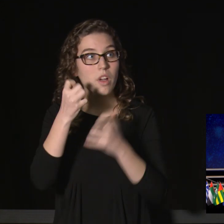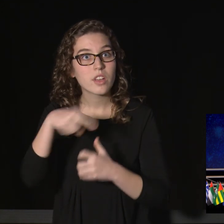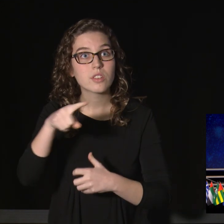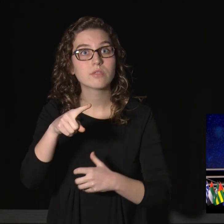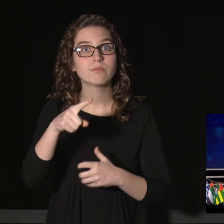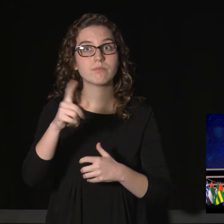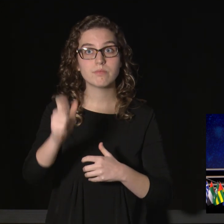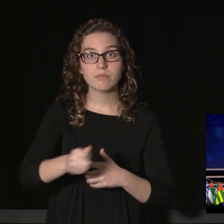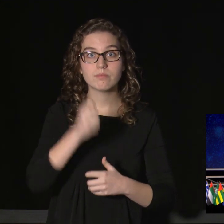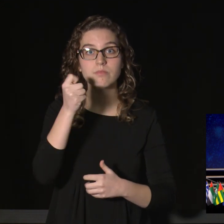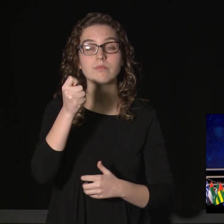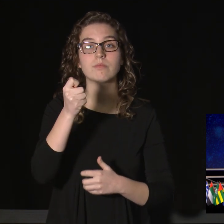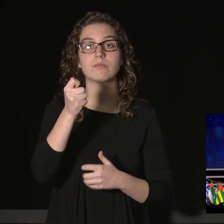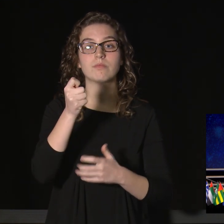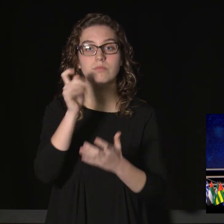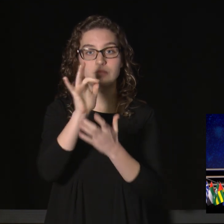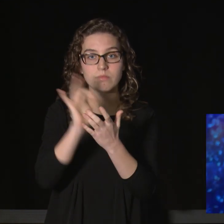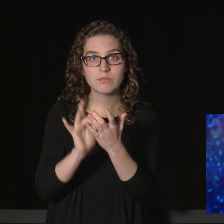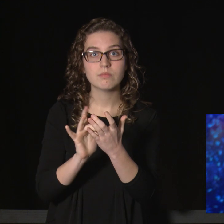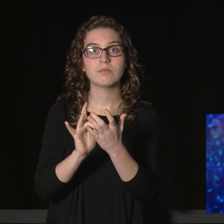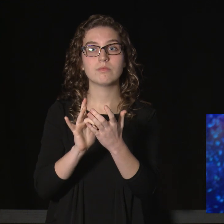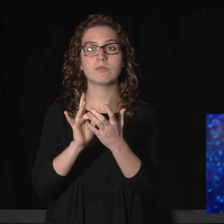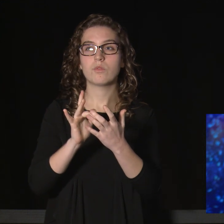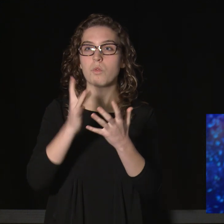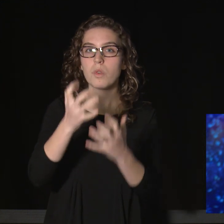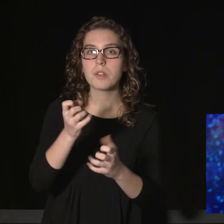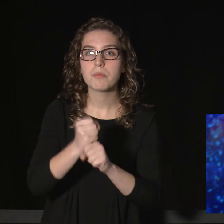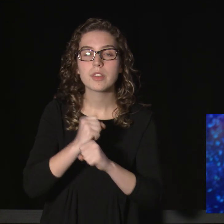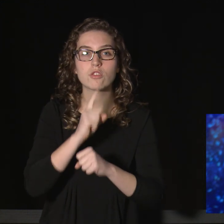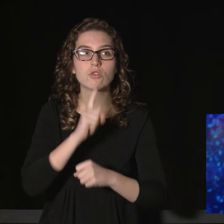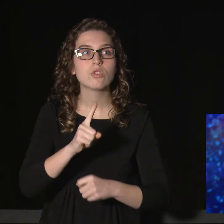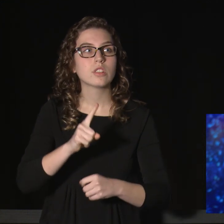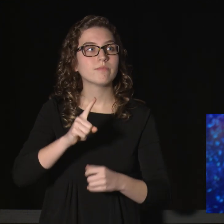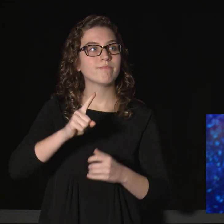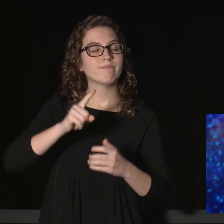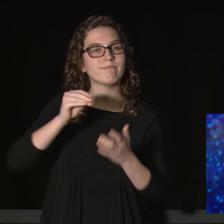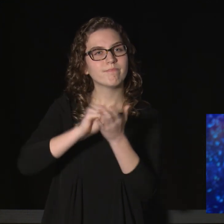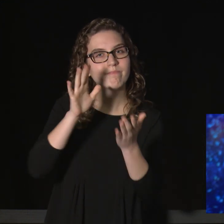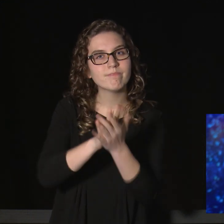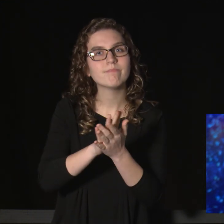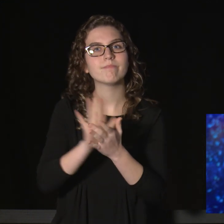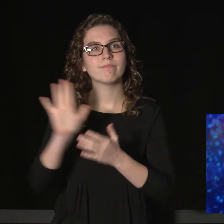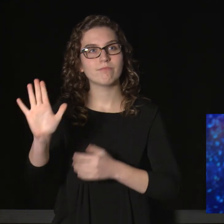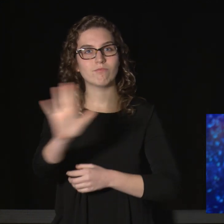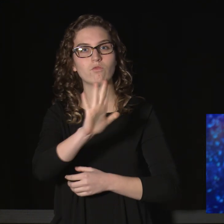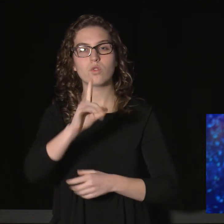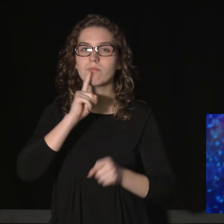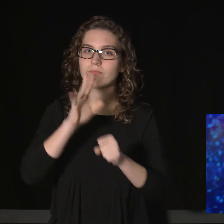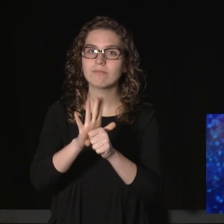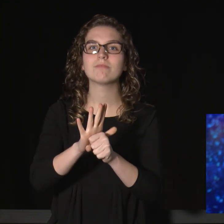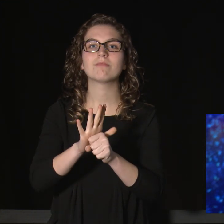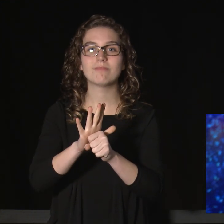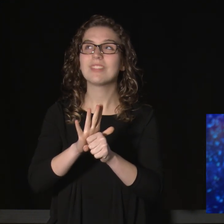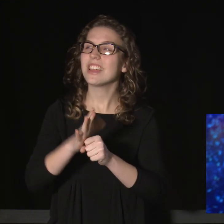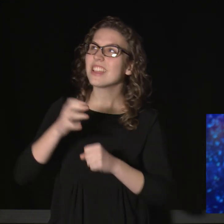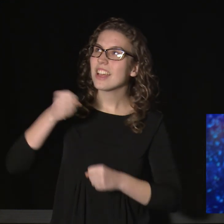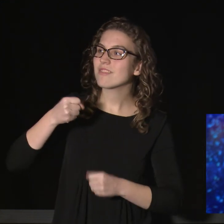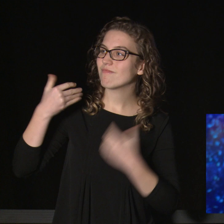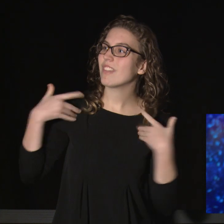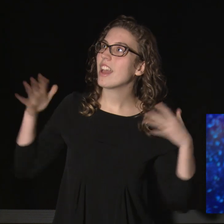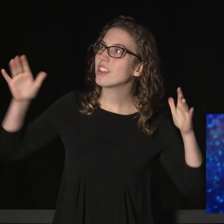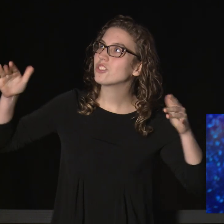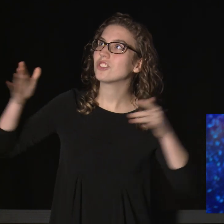be sure that we can chronicle your commitment. Yes, the angels in heaven will, but we want to be able